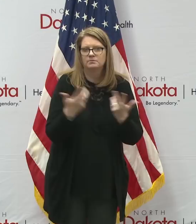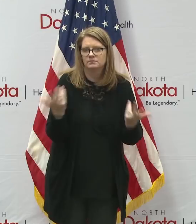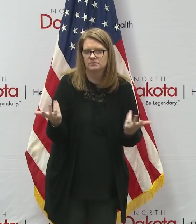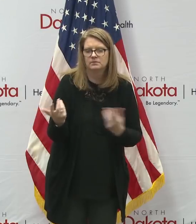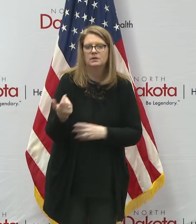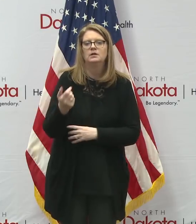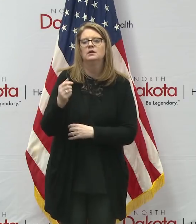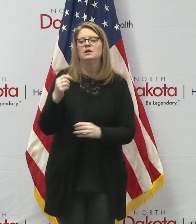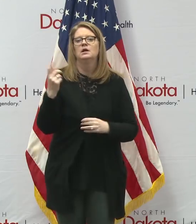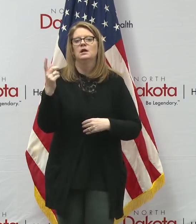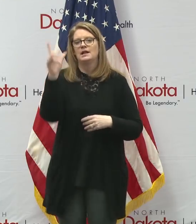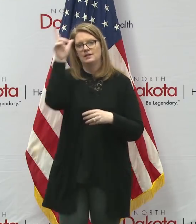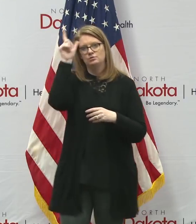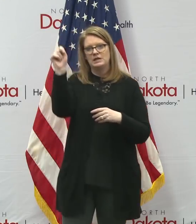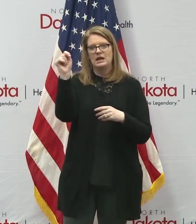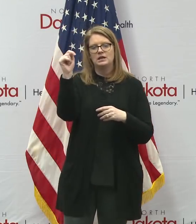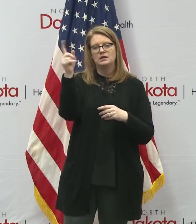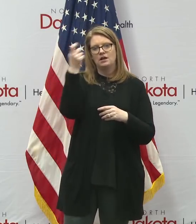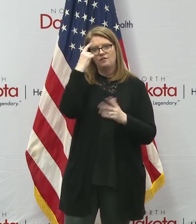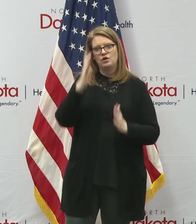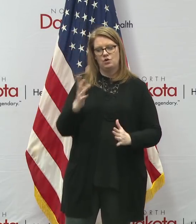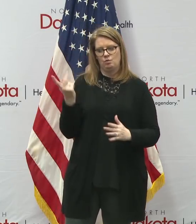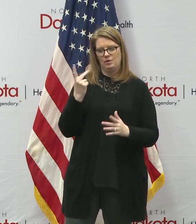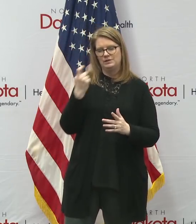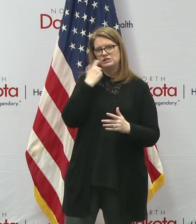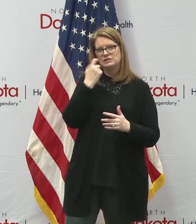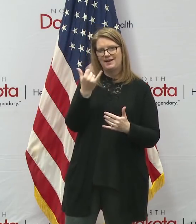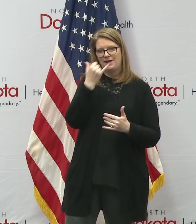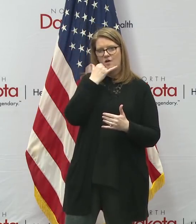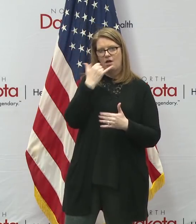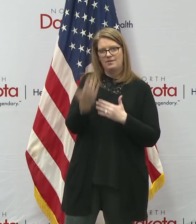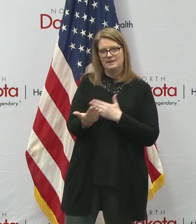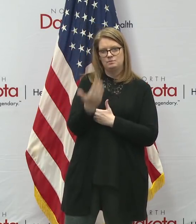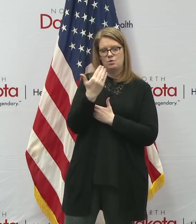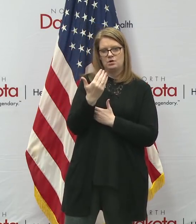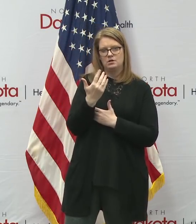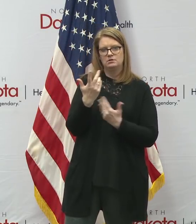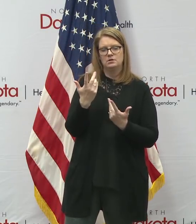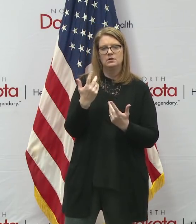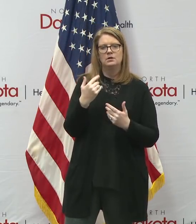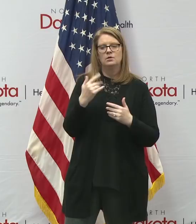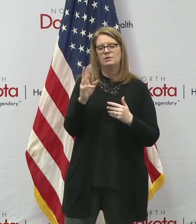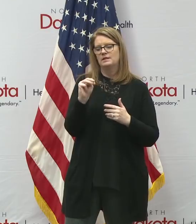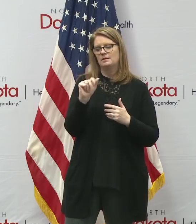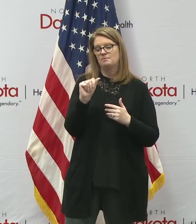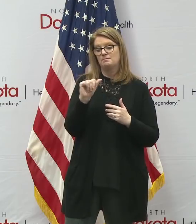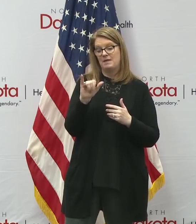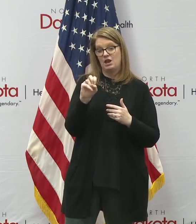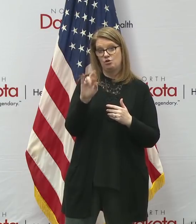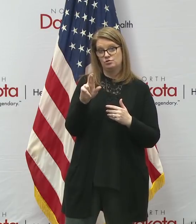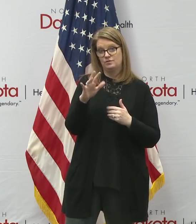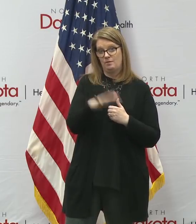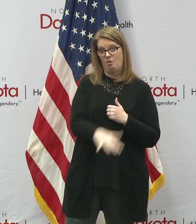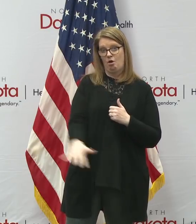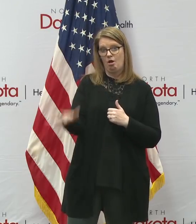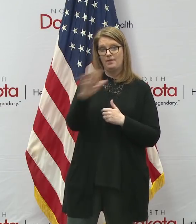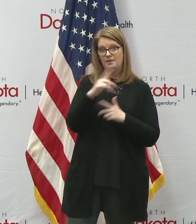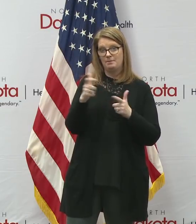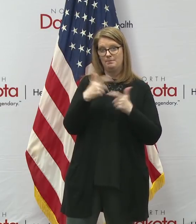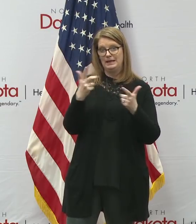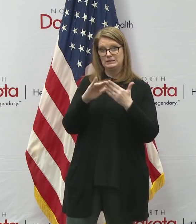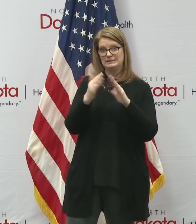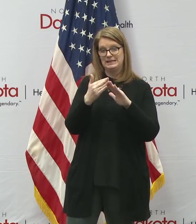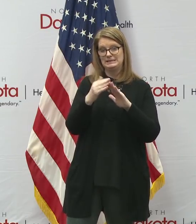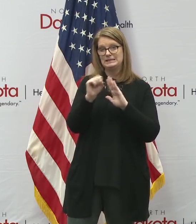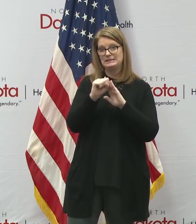Brent Sanford and I, Lieutenant Governor, were on a call earlier today with mayors from all of the larger cities in the